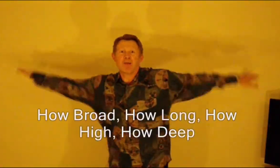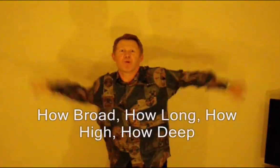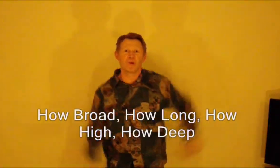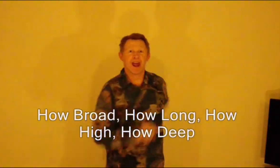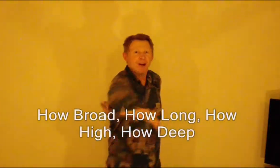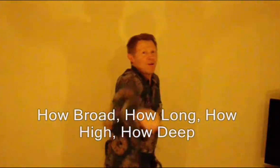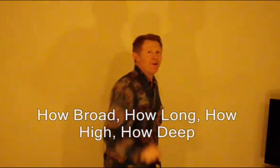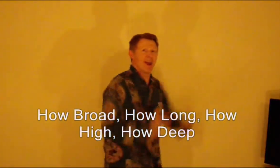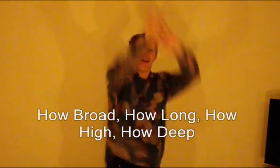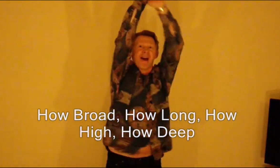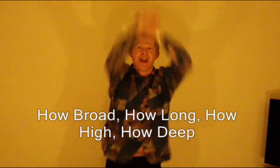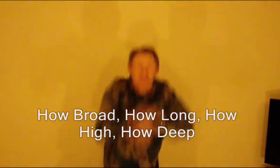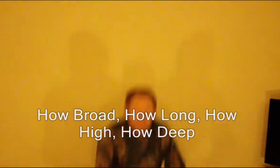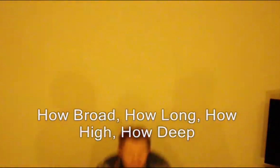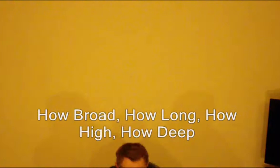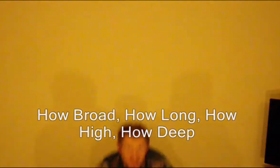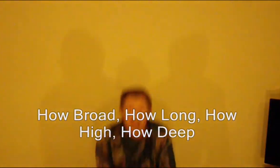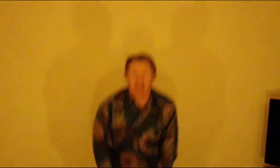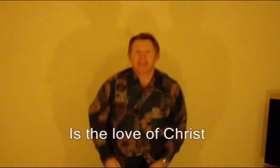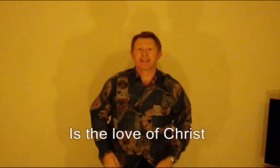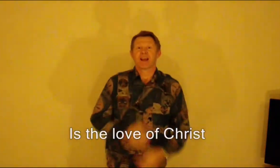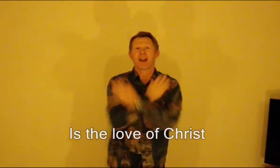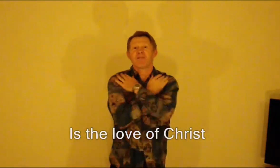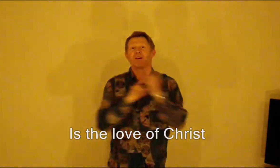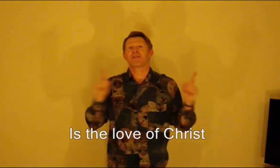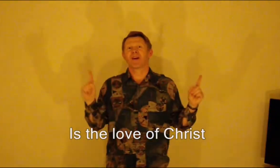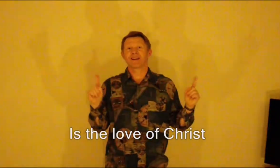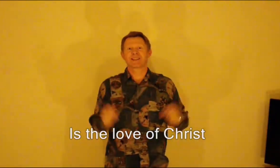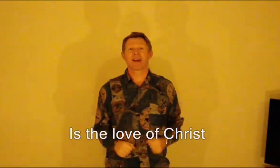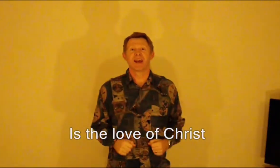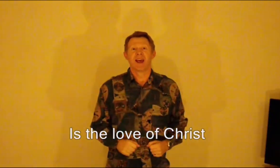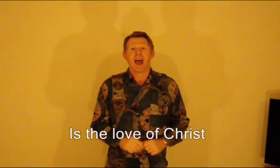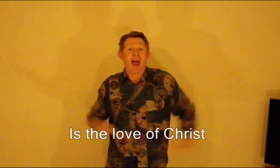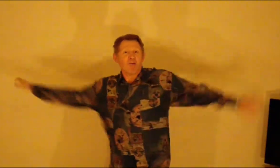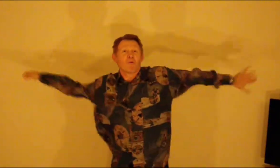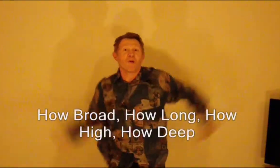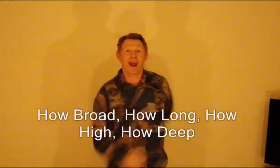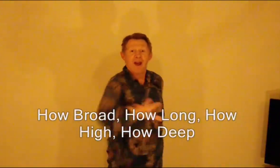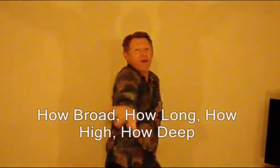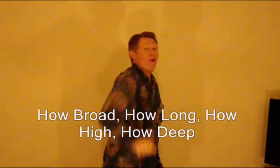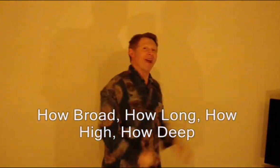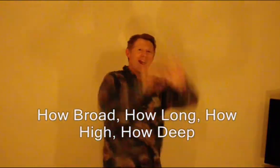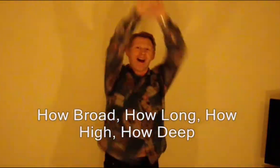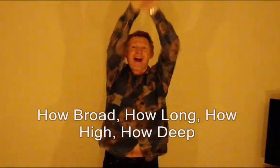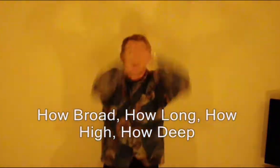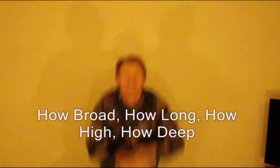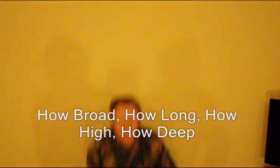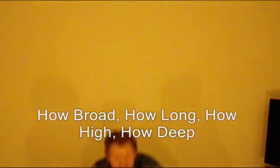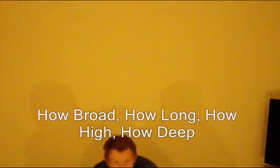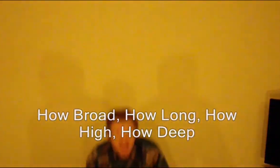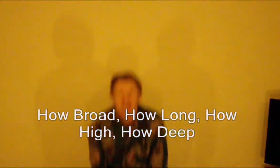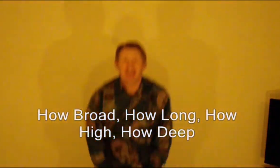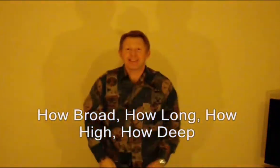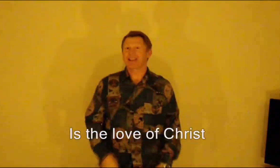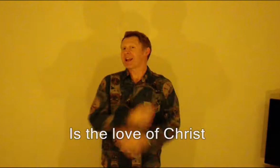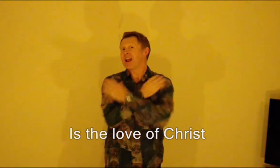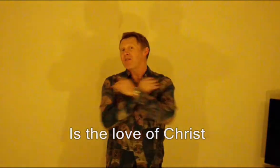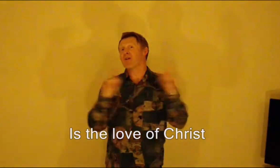How broad, how long, how high, how deep is the love of Christ? And again, how broad, how long, how high, how deep is the love